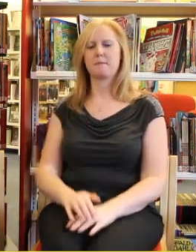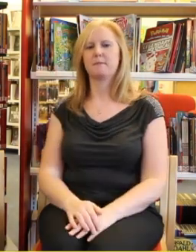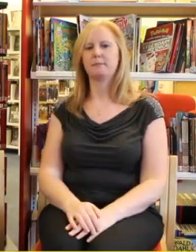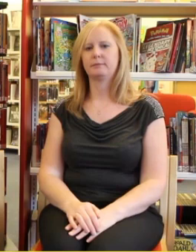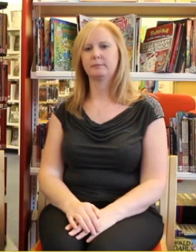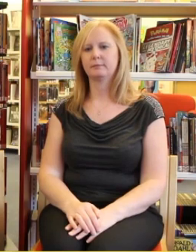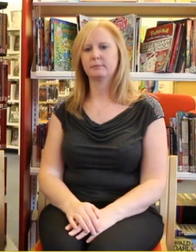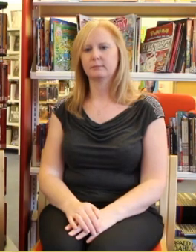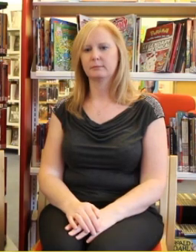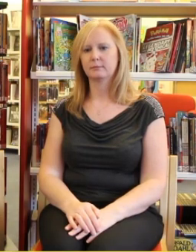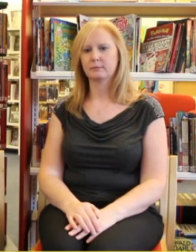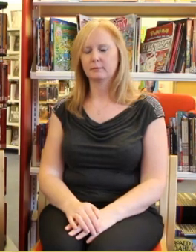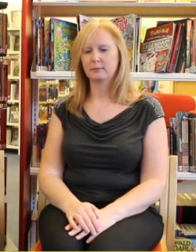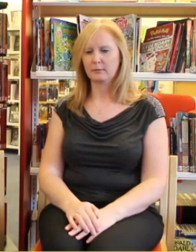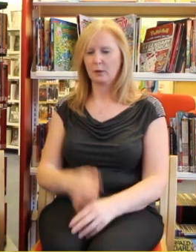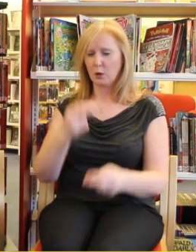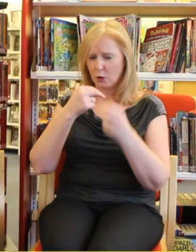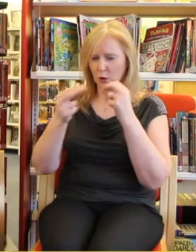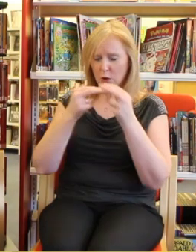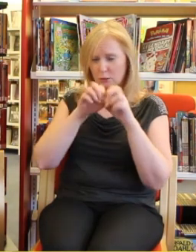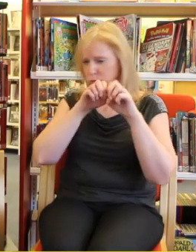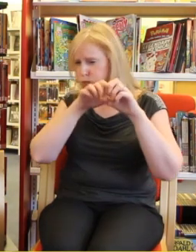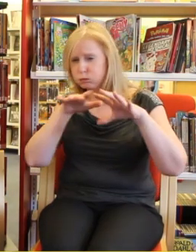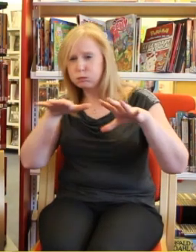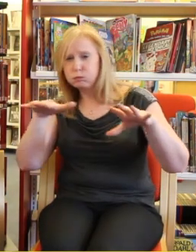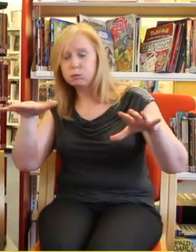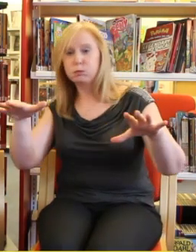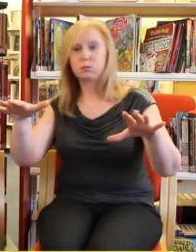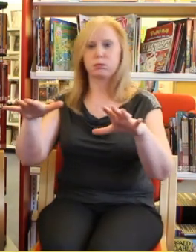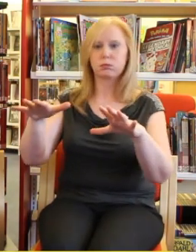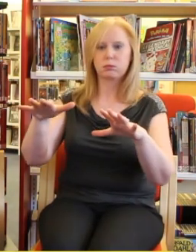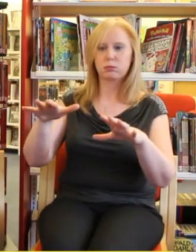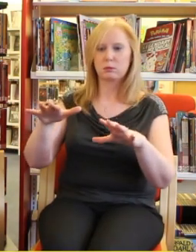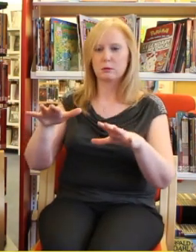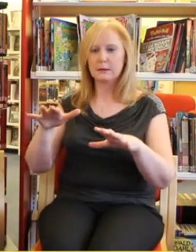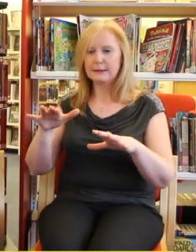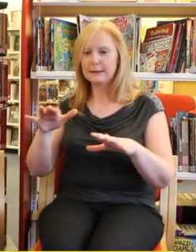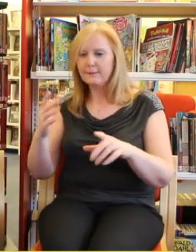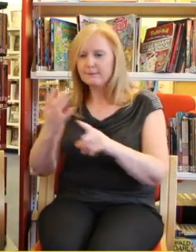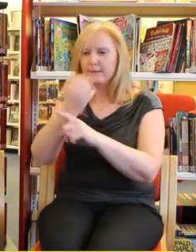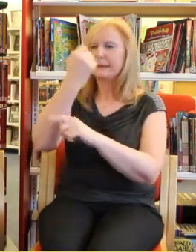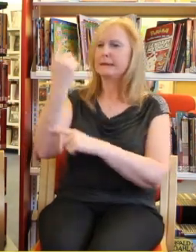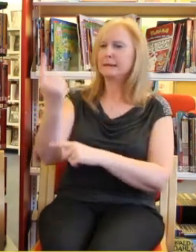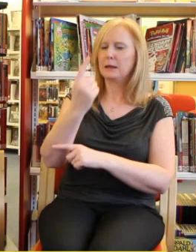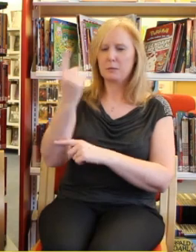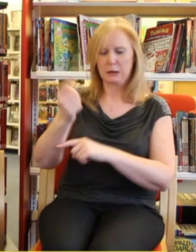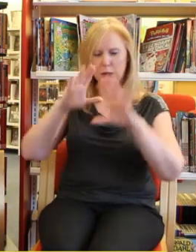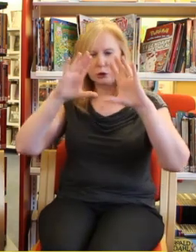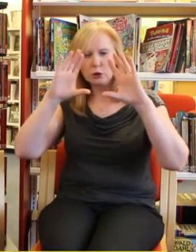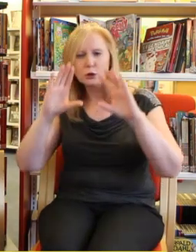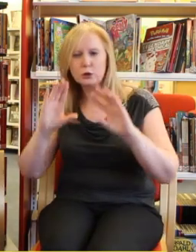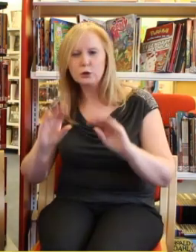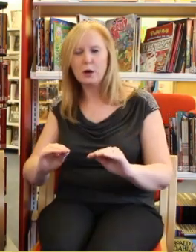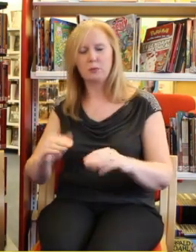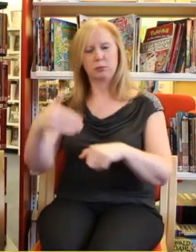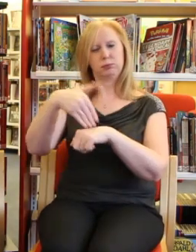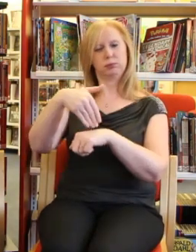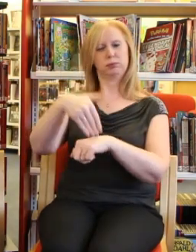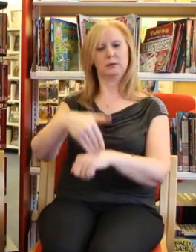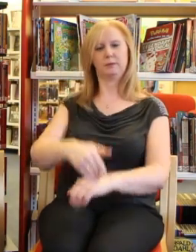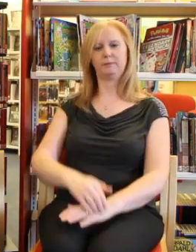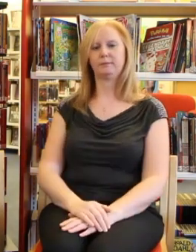This news travelled fast. There's a big job to do. Find someone to stop all this hullabaloo.